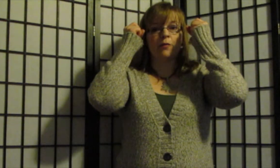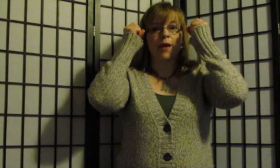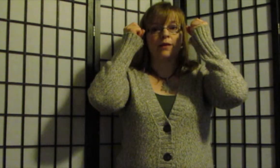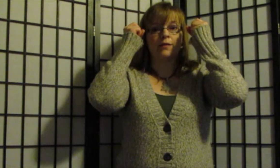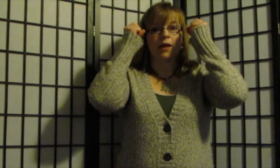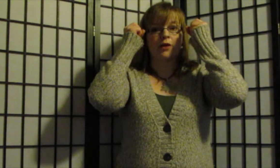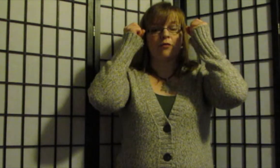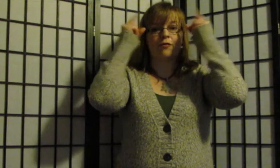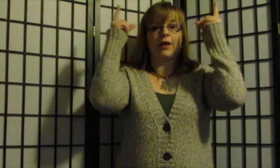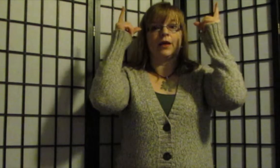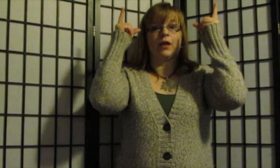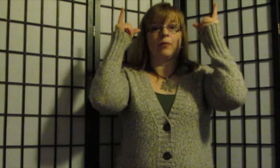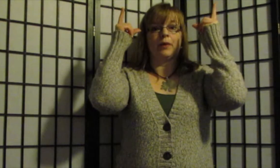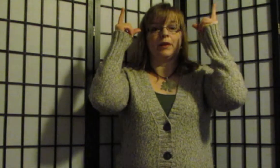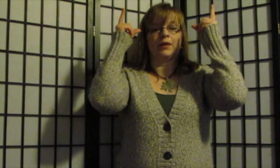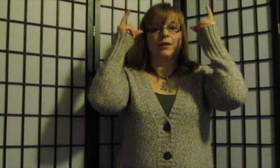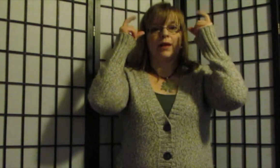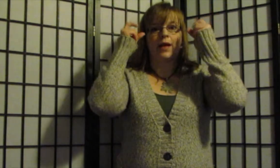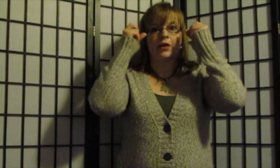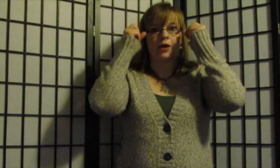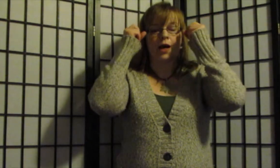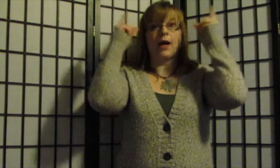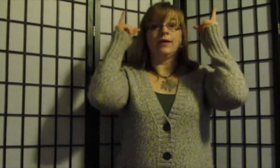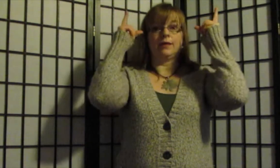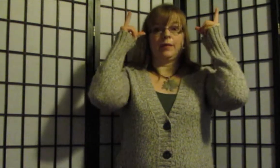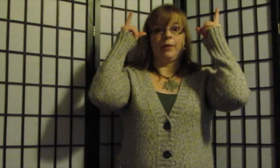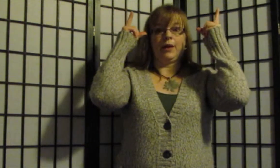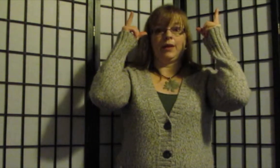make the sign, you flick it open and your eyes get big.